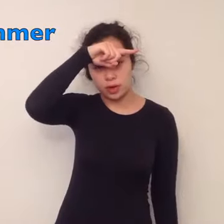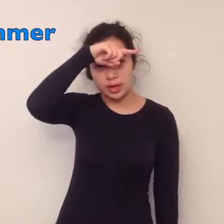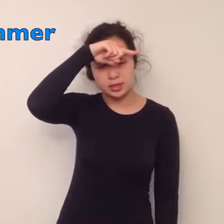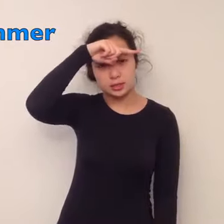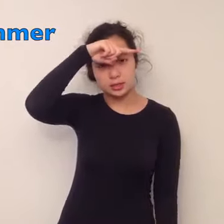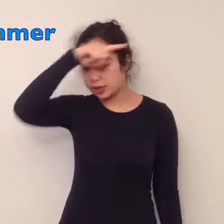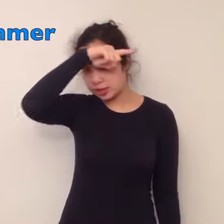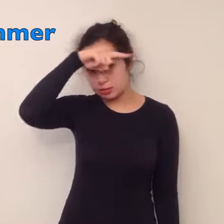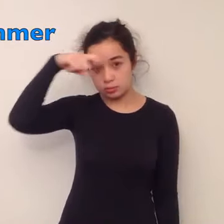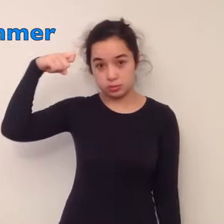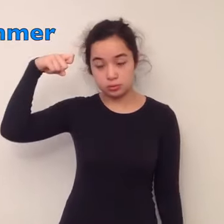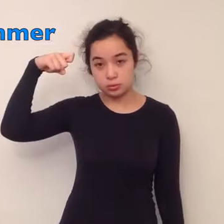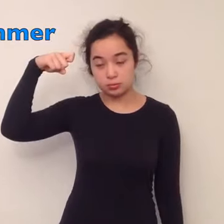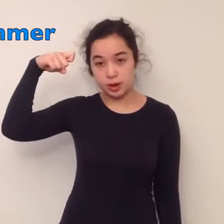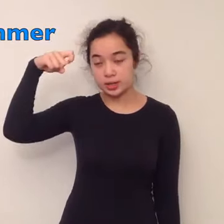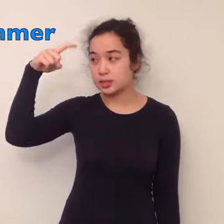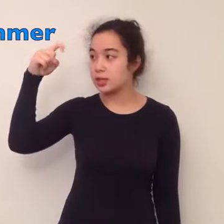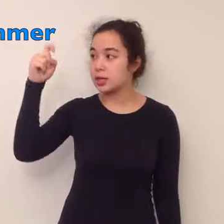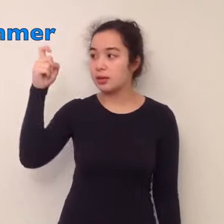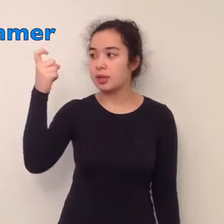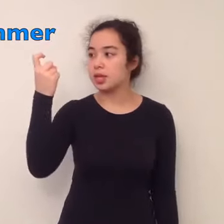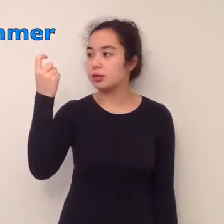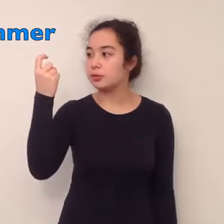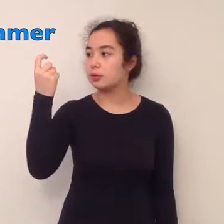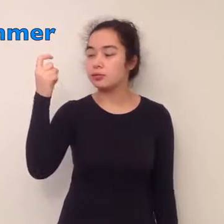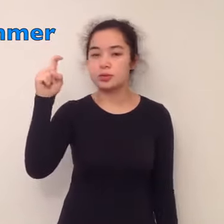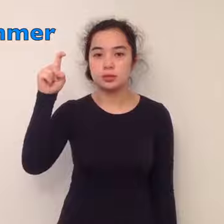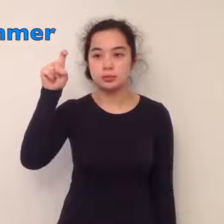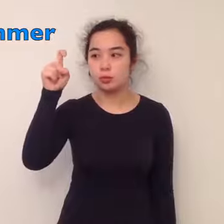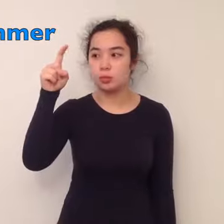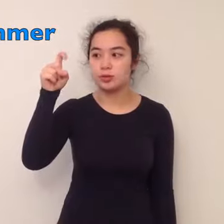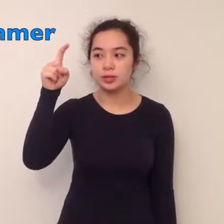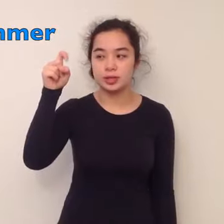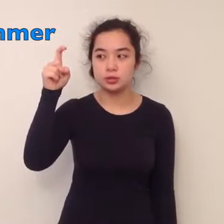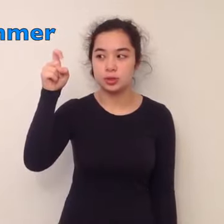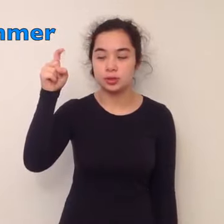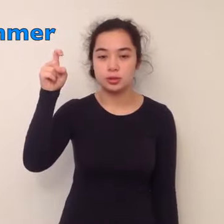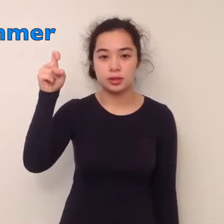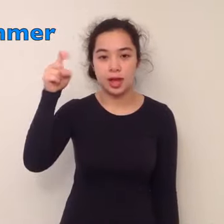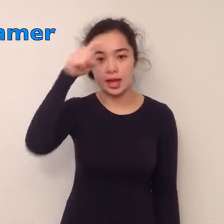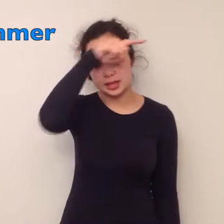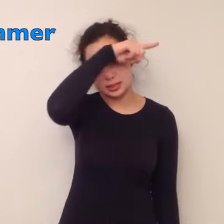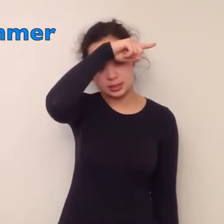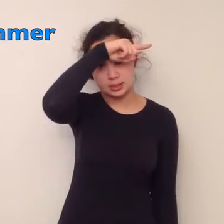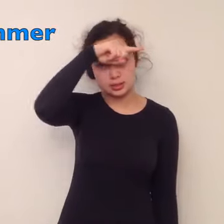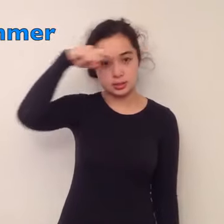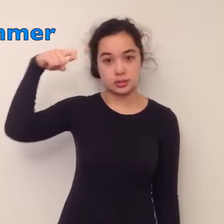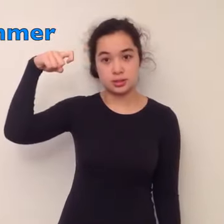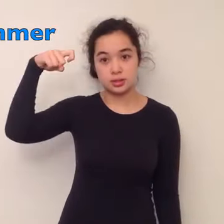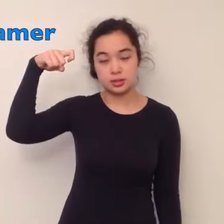forehead, bring it to the right, making your your pointy finger into a X.